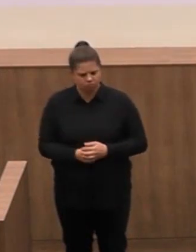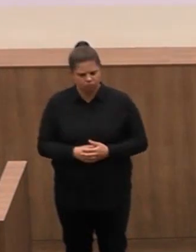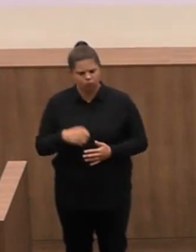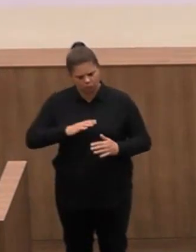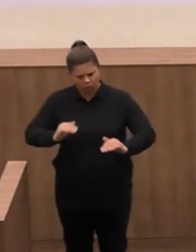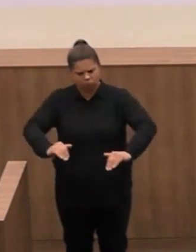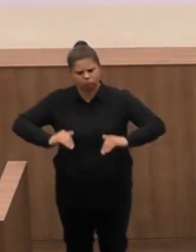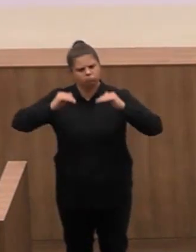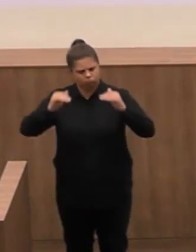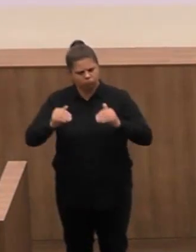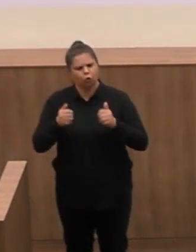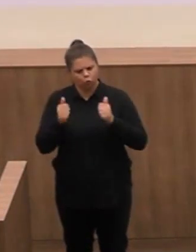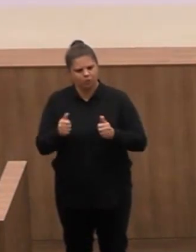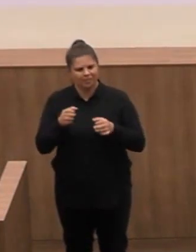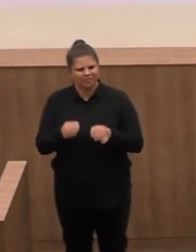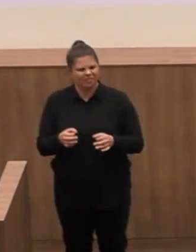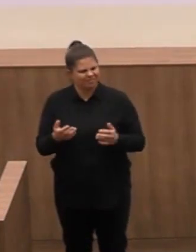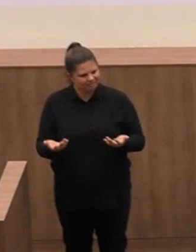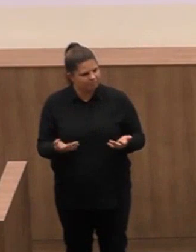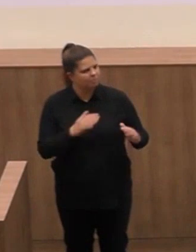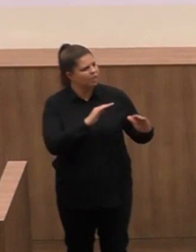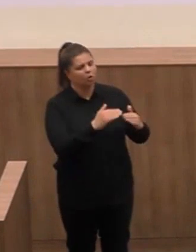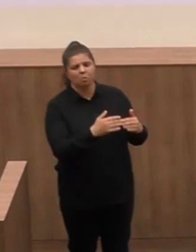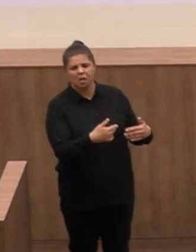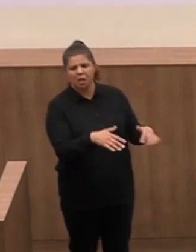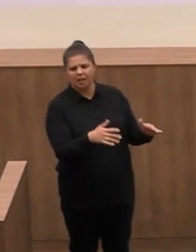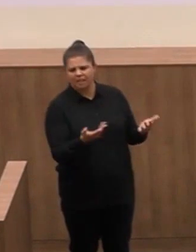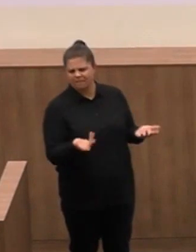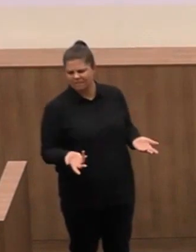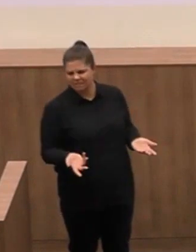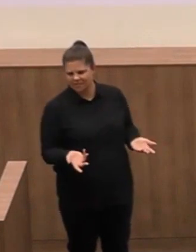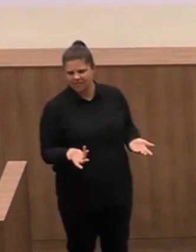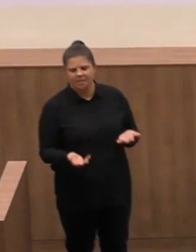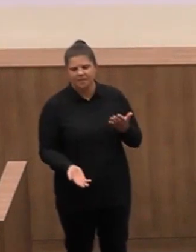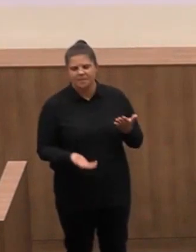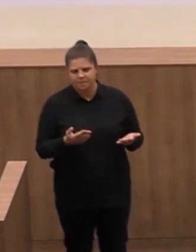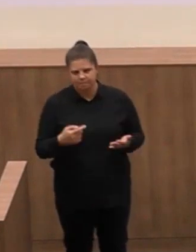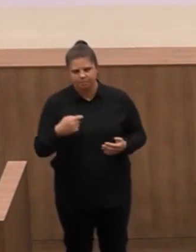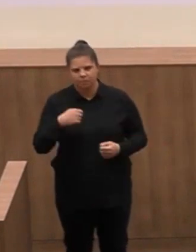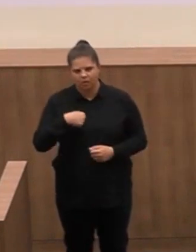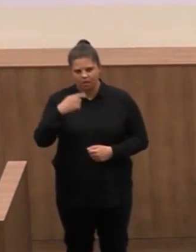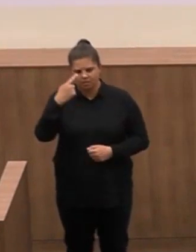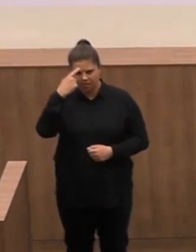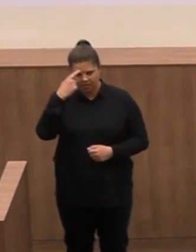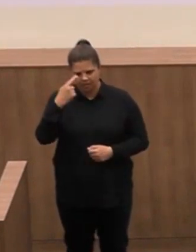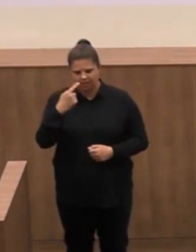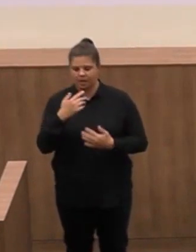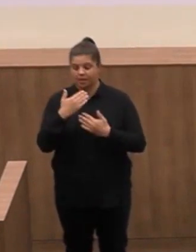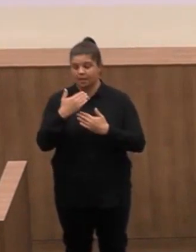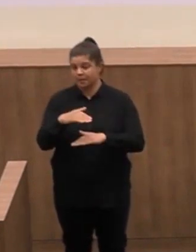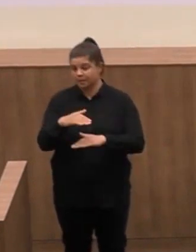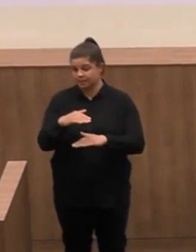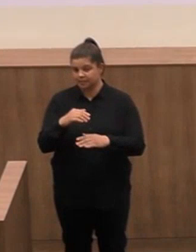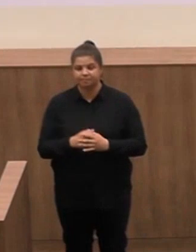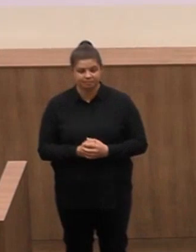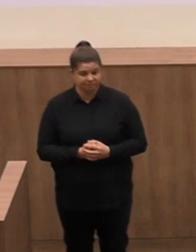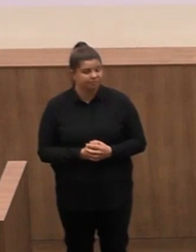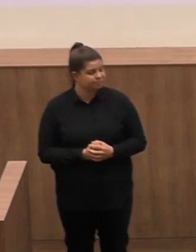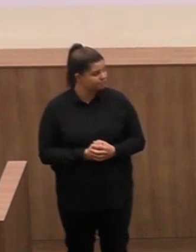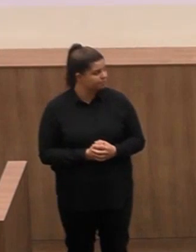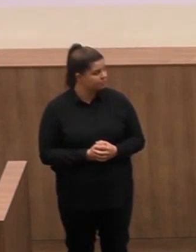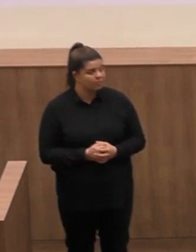more from them than we might from the general community. So I think that can be a limitation. However, I think